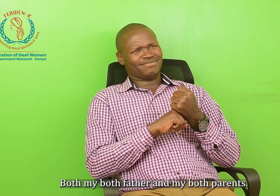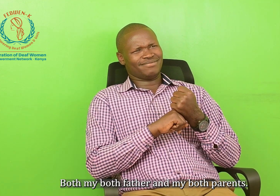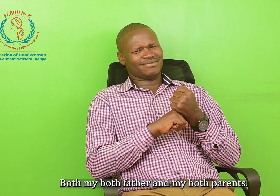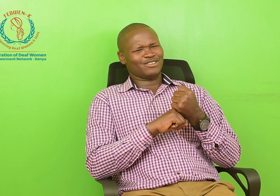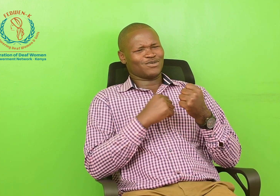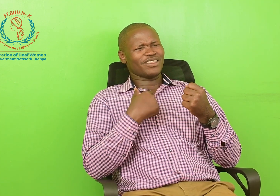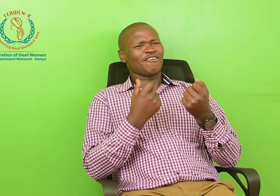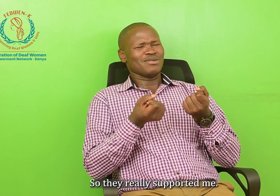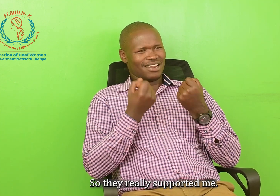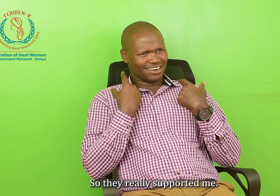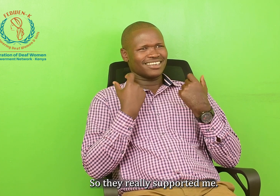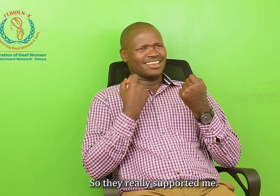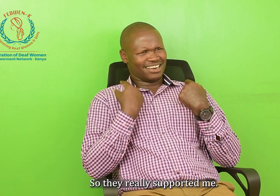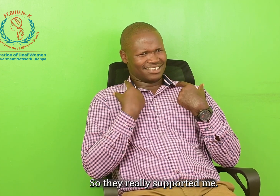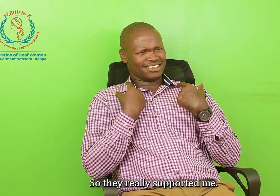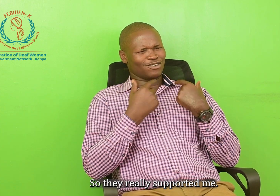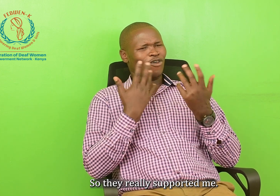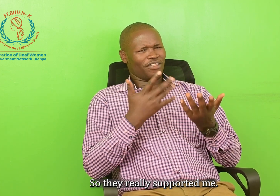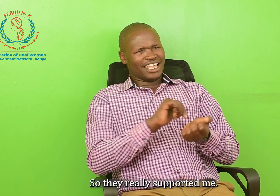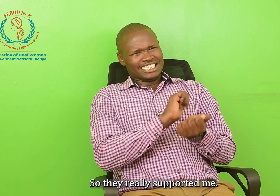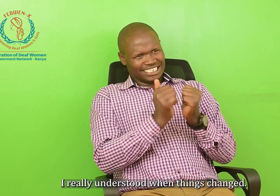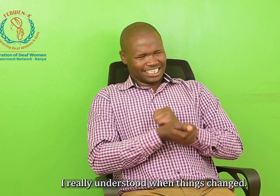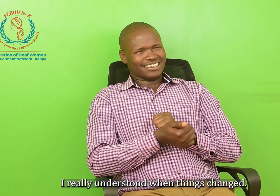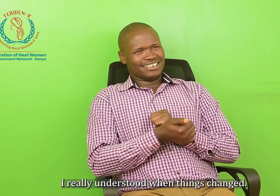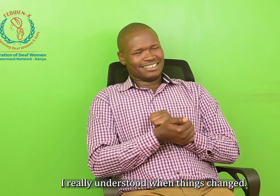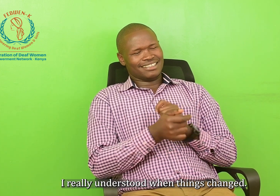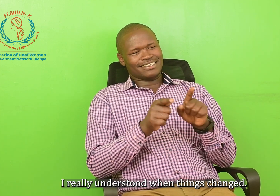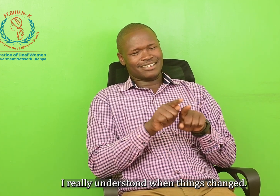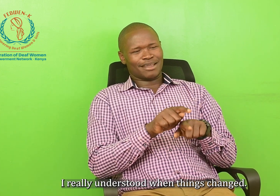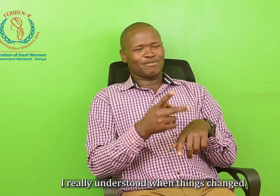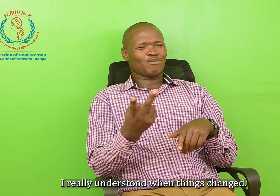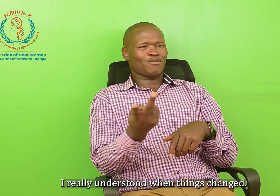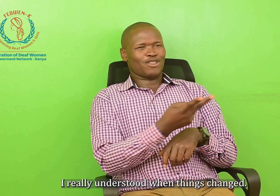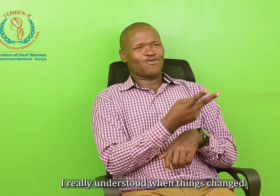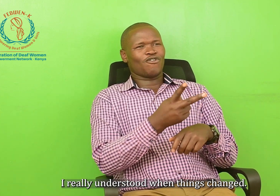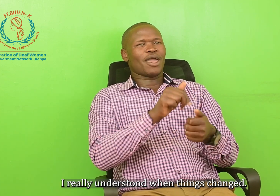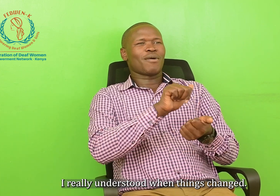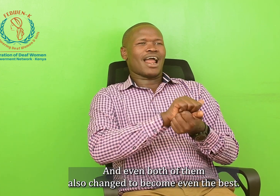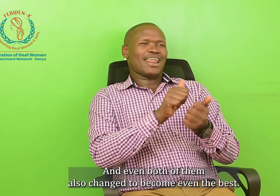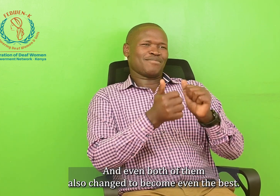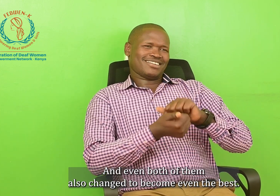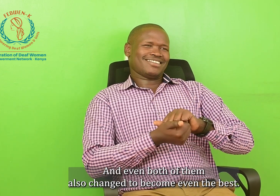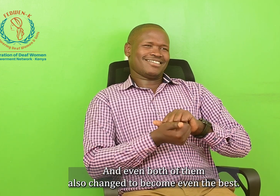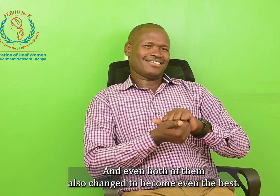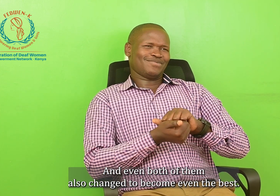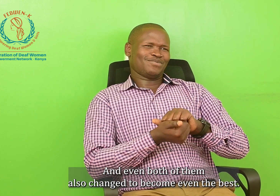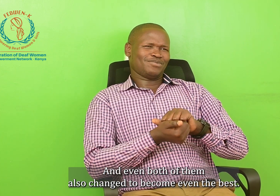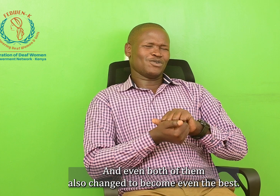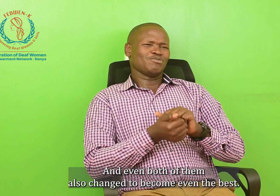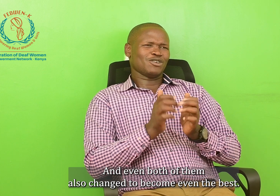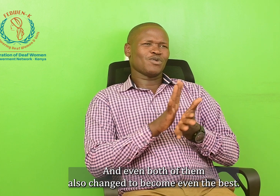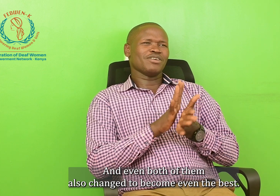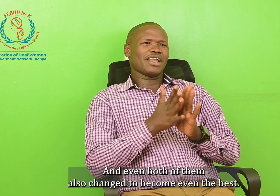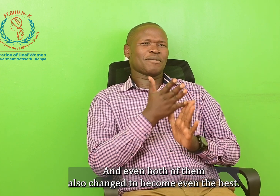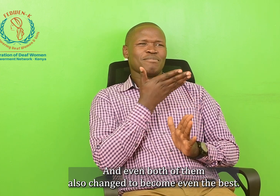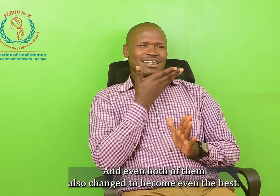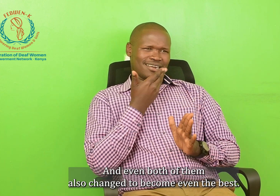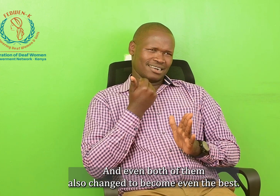parents, so they really supported me. I really understood when things changed, and even both of them also changed